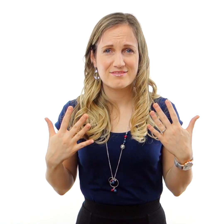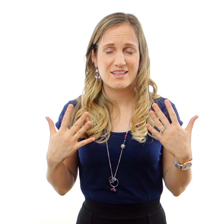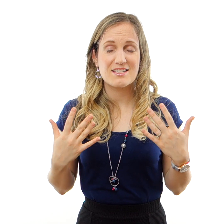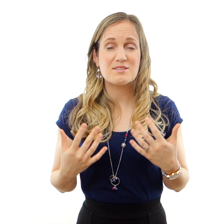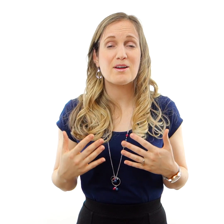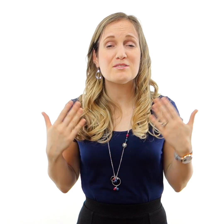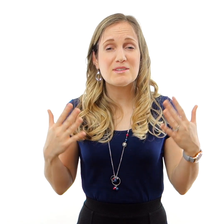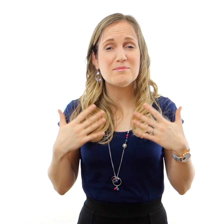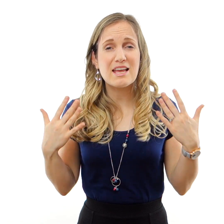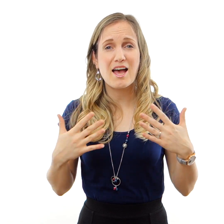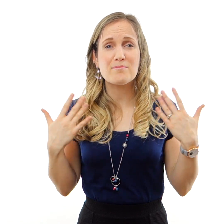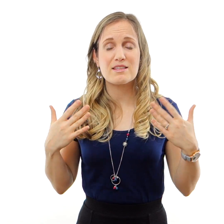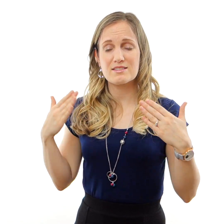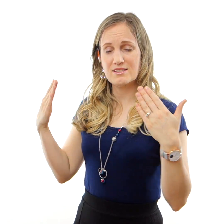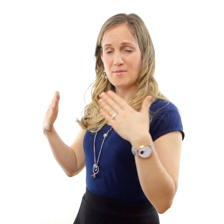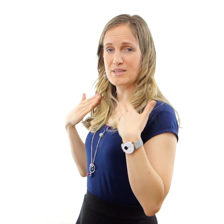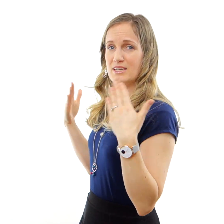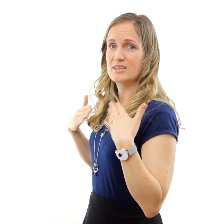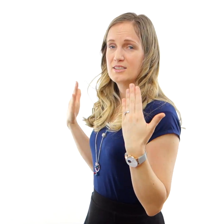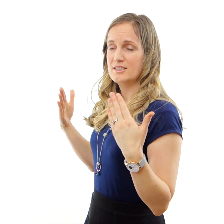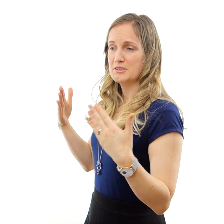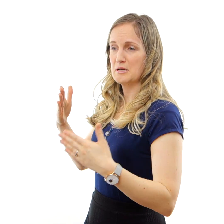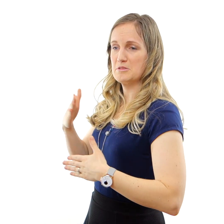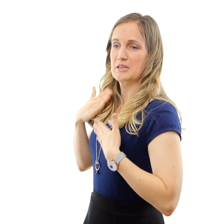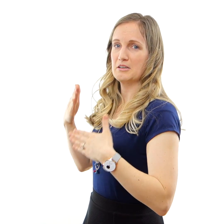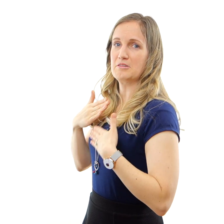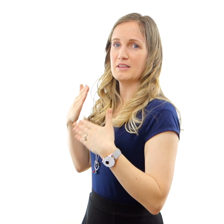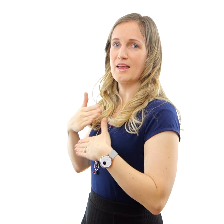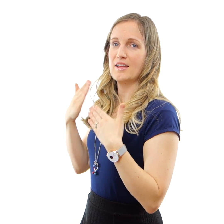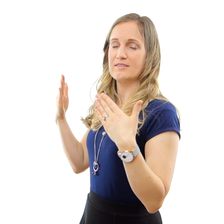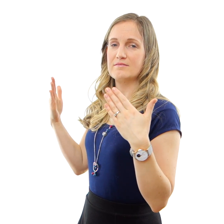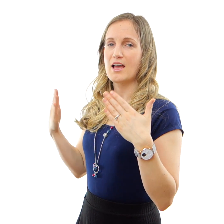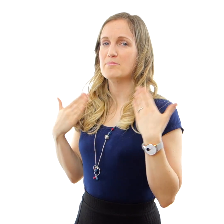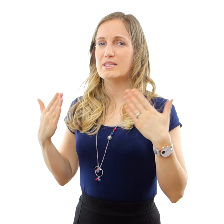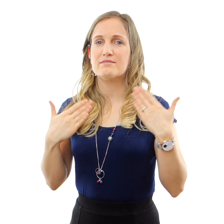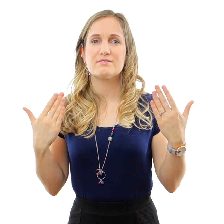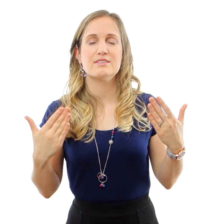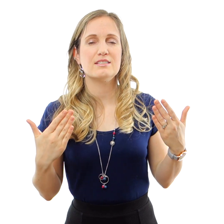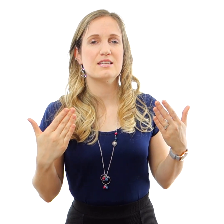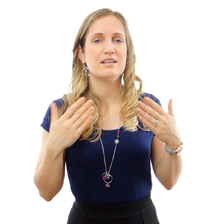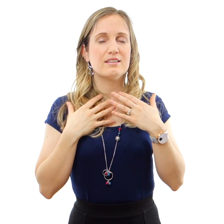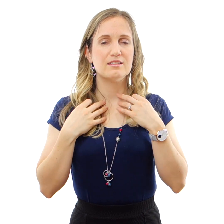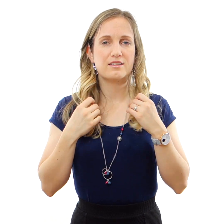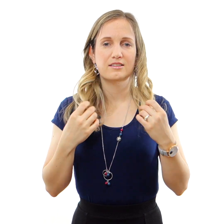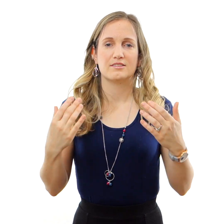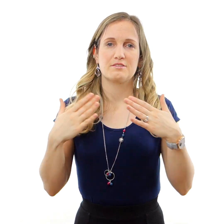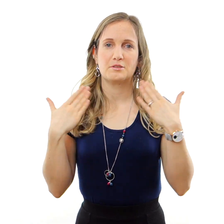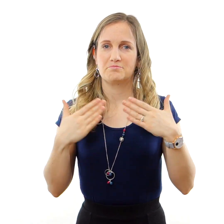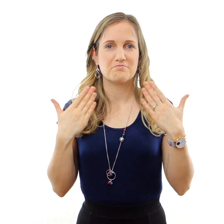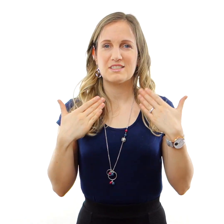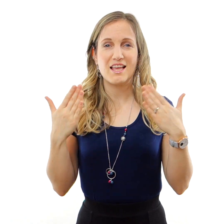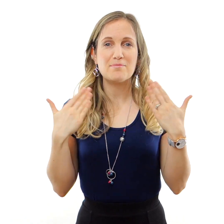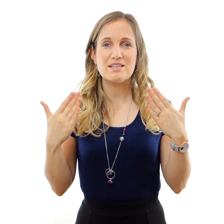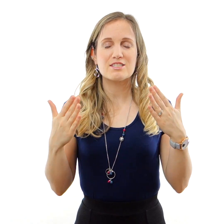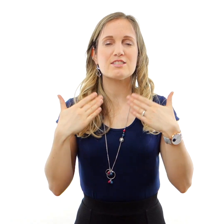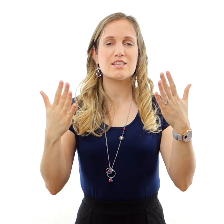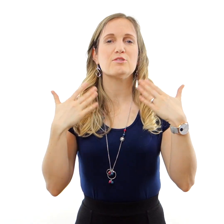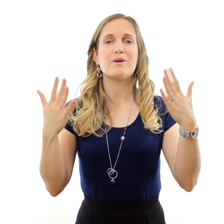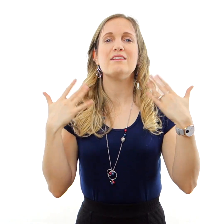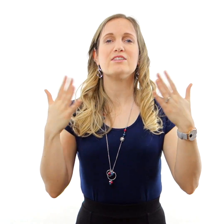It inspires me to be happy. This is happy. Sometimes you can kind of go like that, happy side to side. So this happiness, it's like you're waving